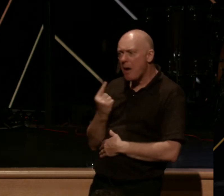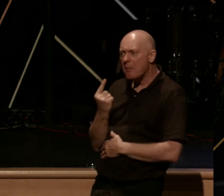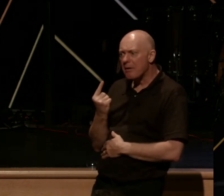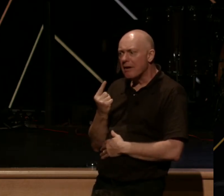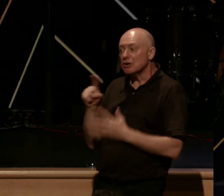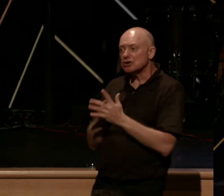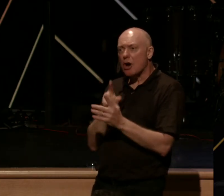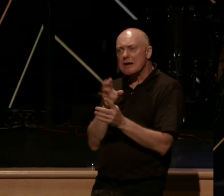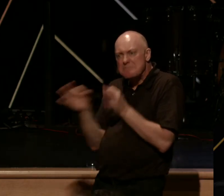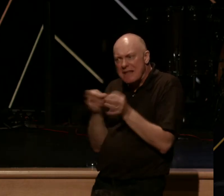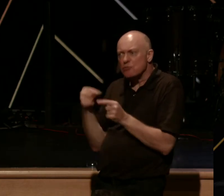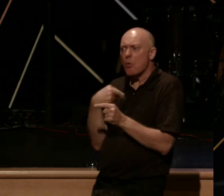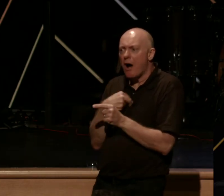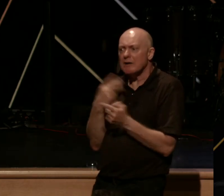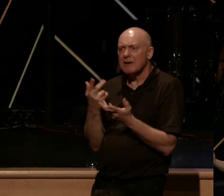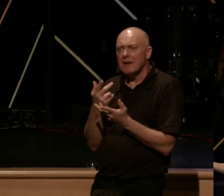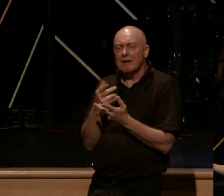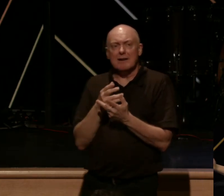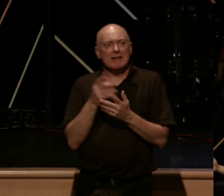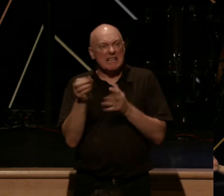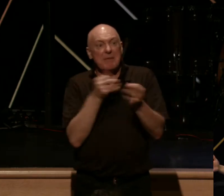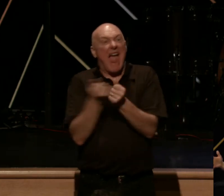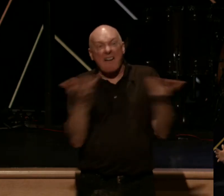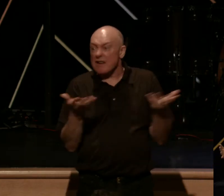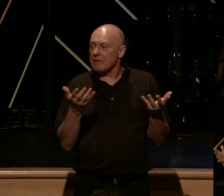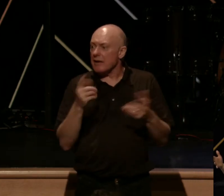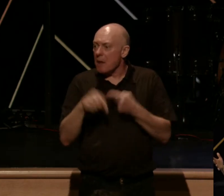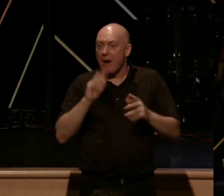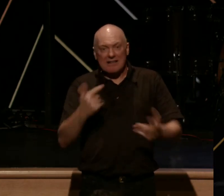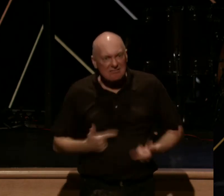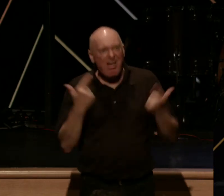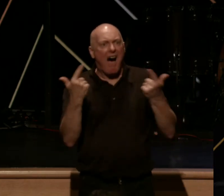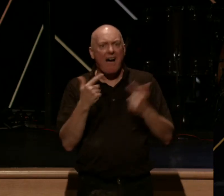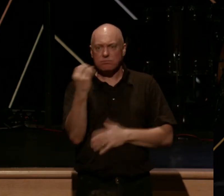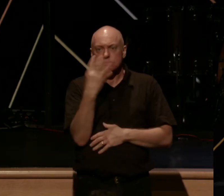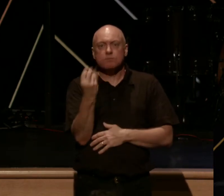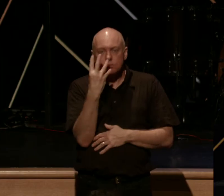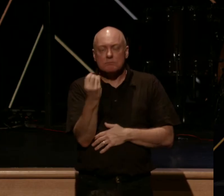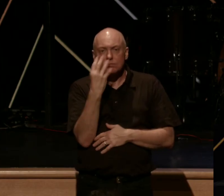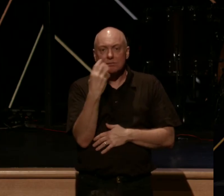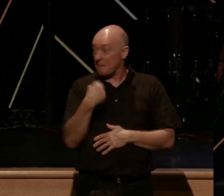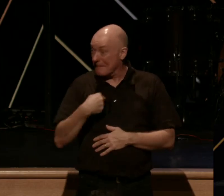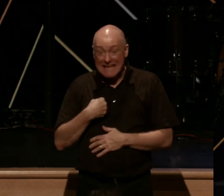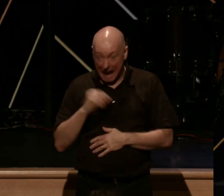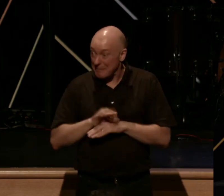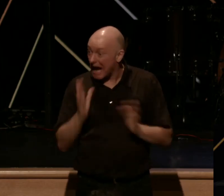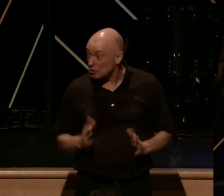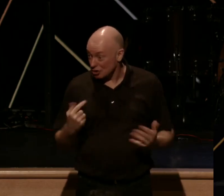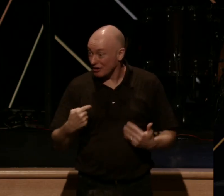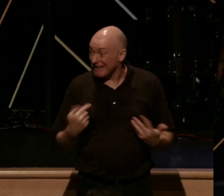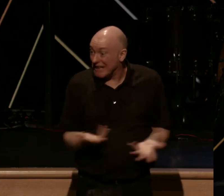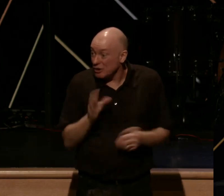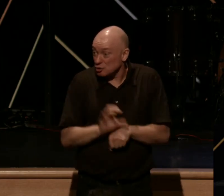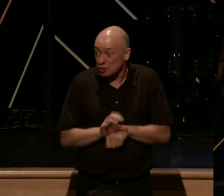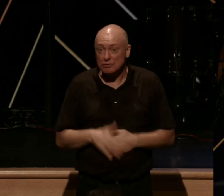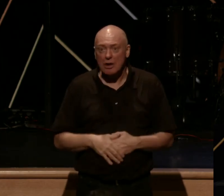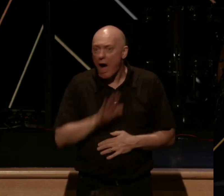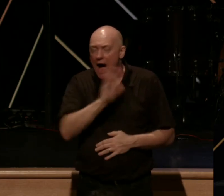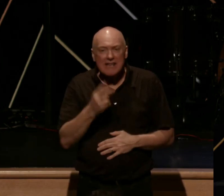started talking to us, and he just started telling us everything about his life, and being a counselor at this church, I'm telling you, I have never seen this kind of